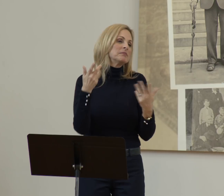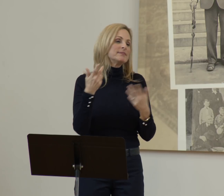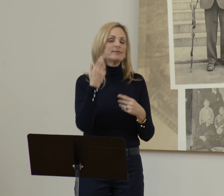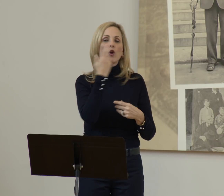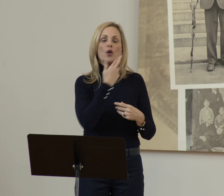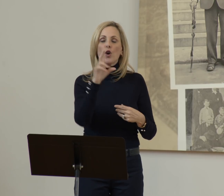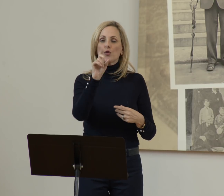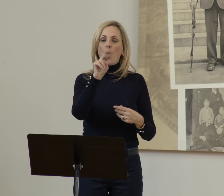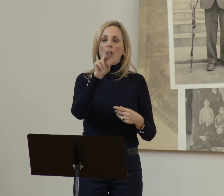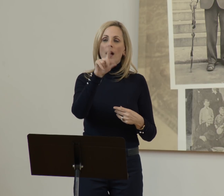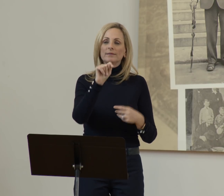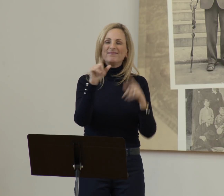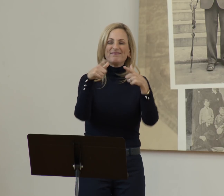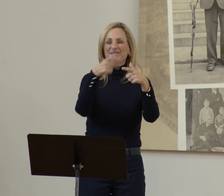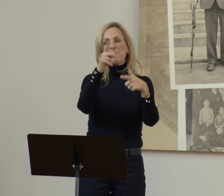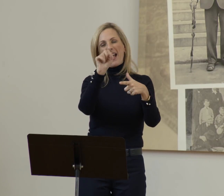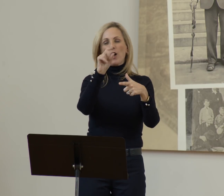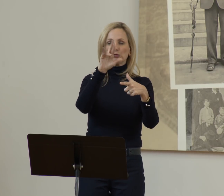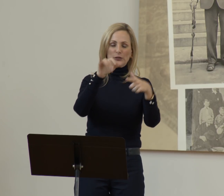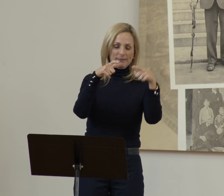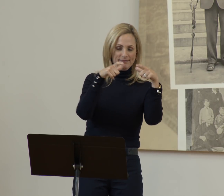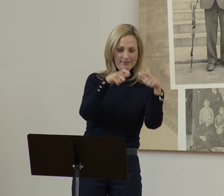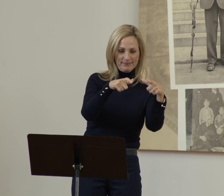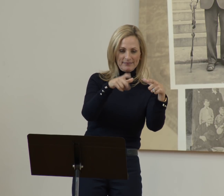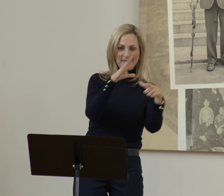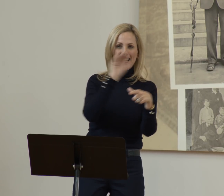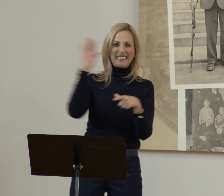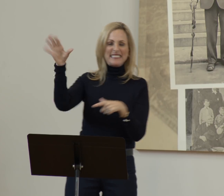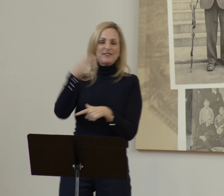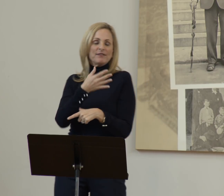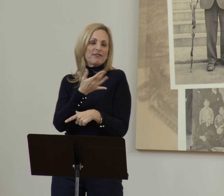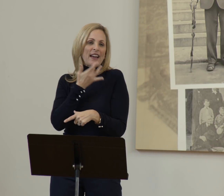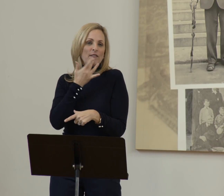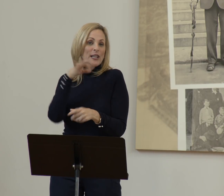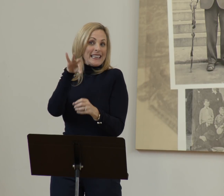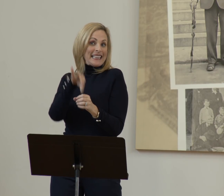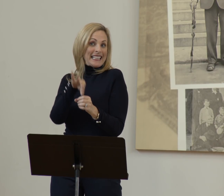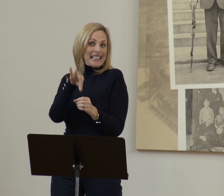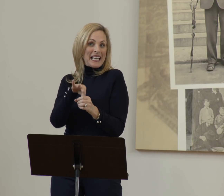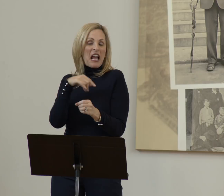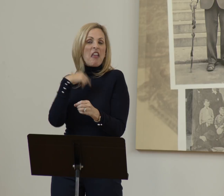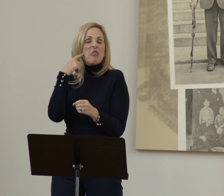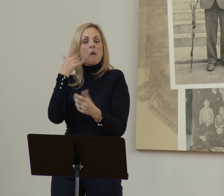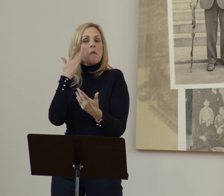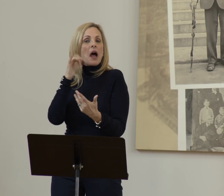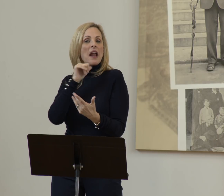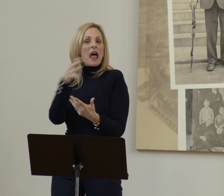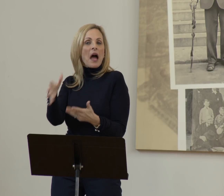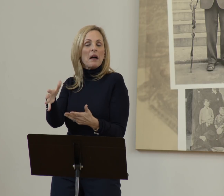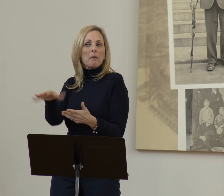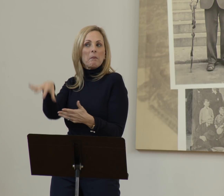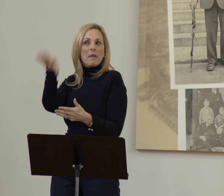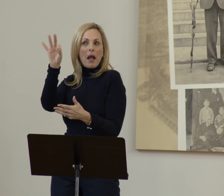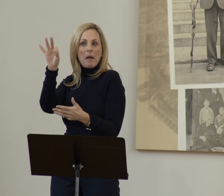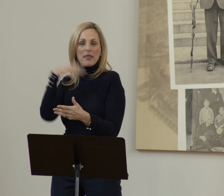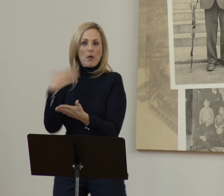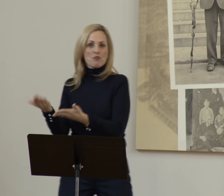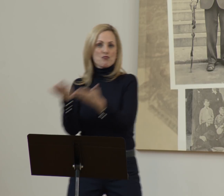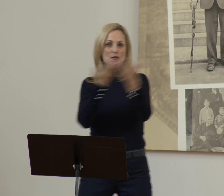One time, I wanted to surprise Bernard Bragg with a donut and his favorite tea. And I thought